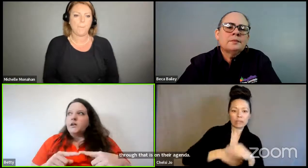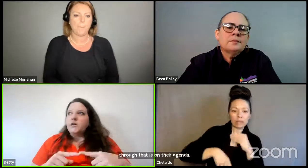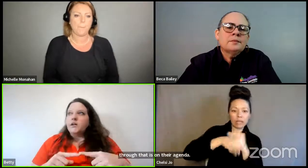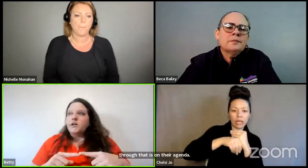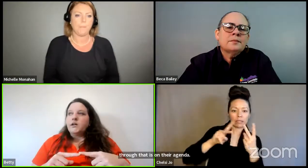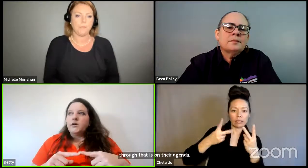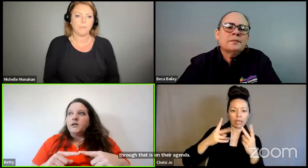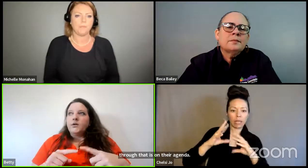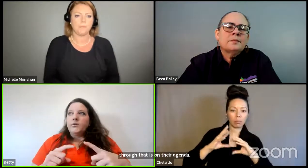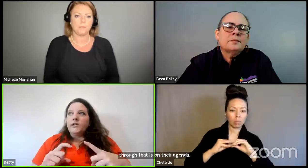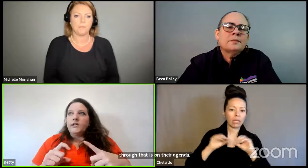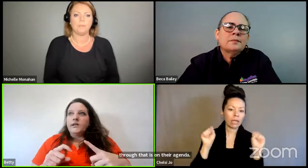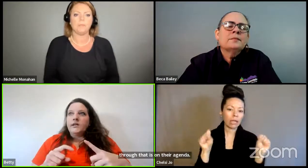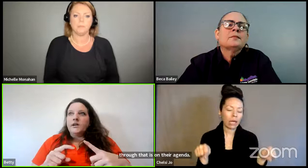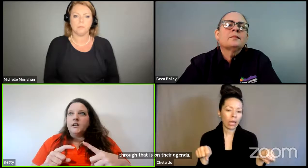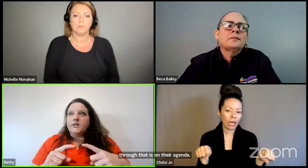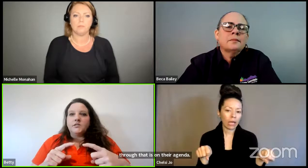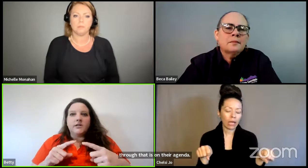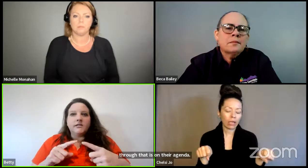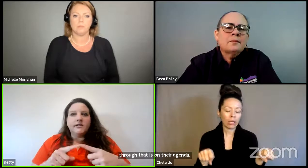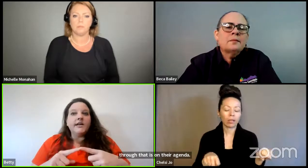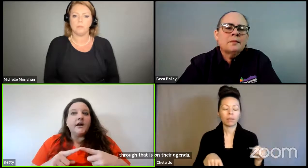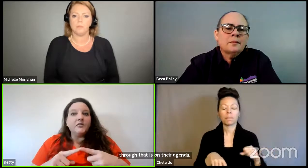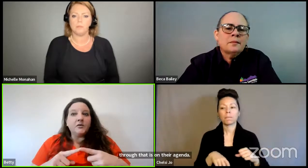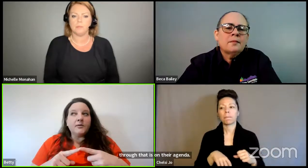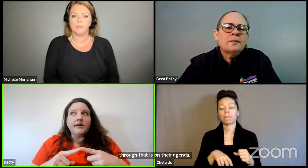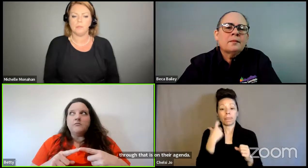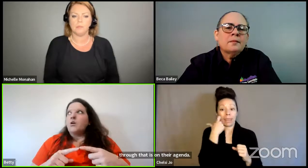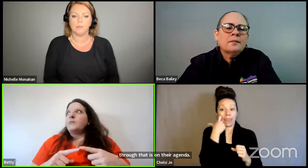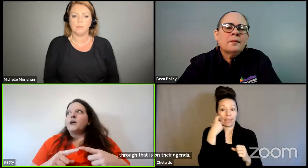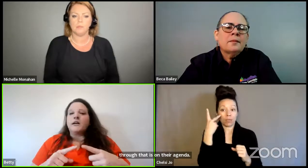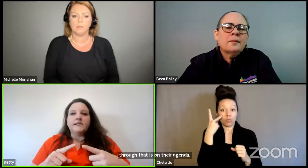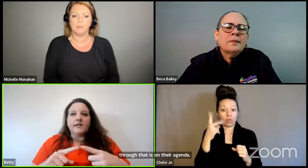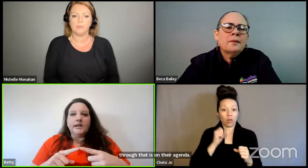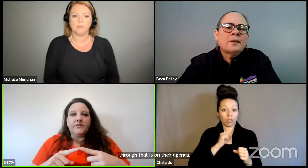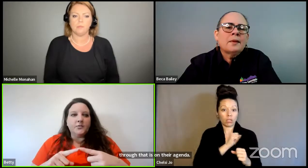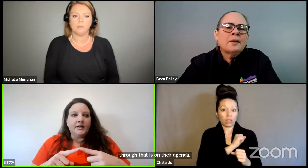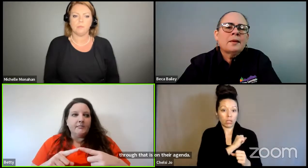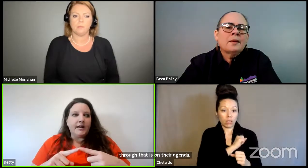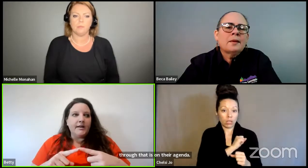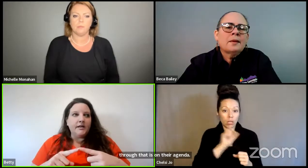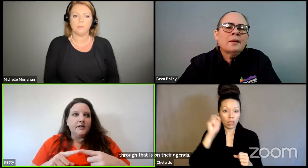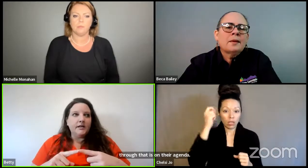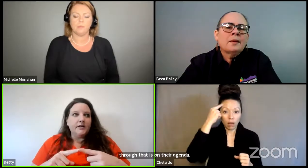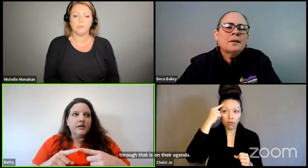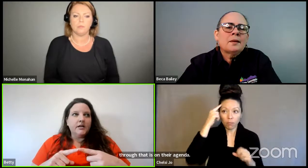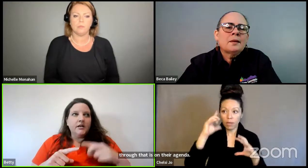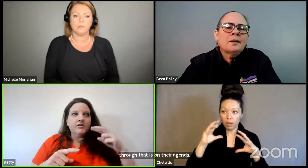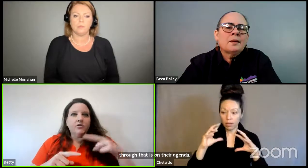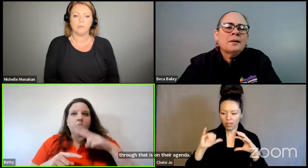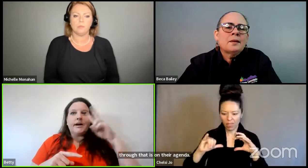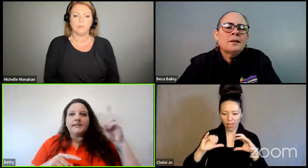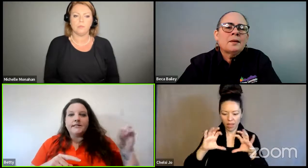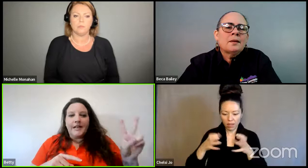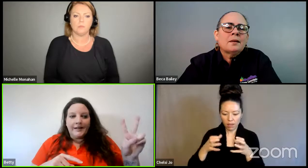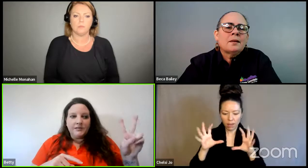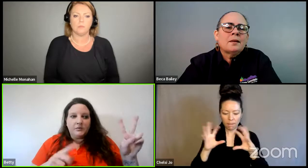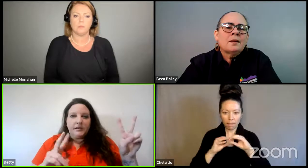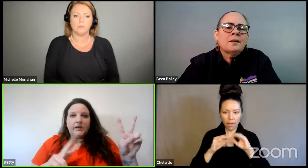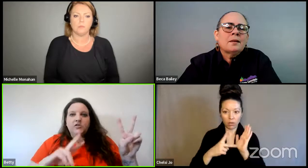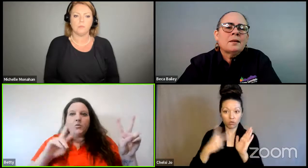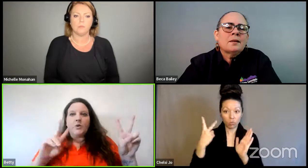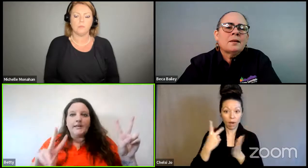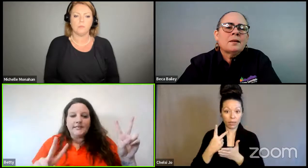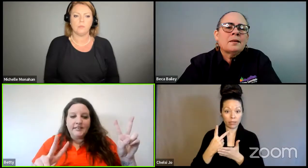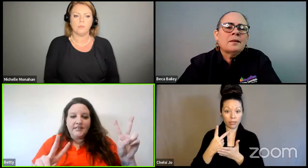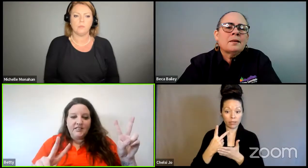year, we saw Senate government. Oh my God, Senate government met twice last